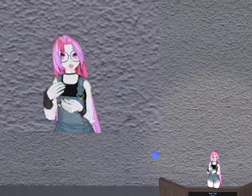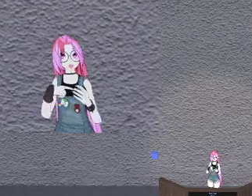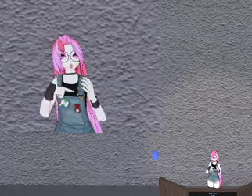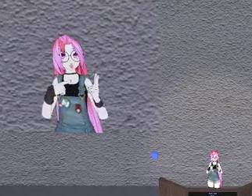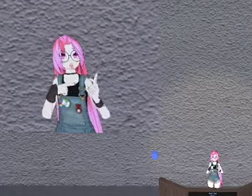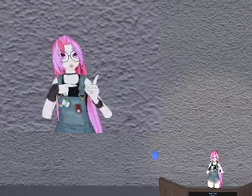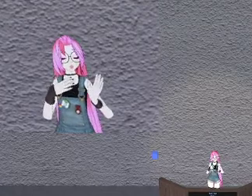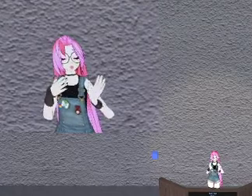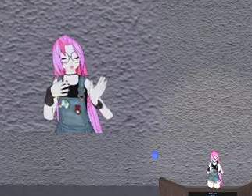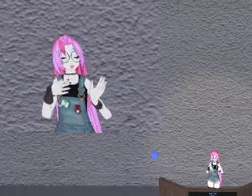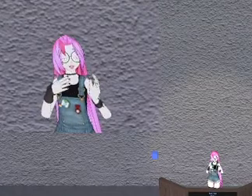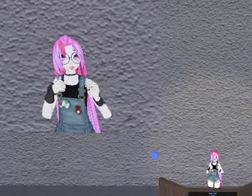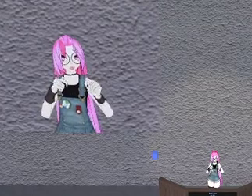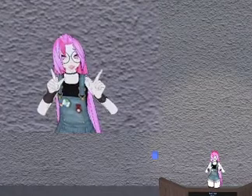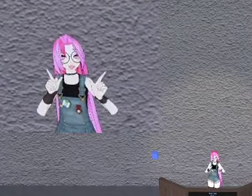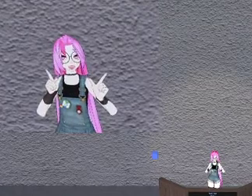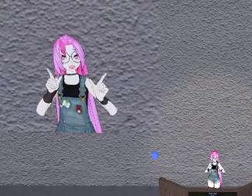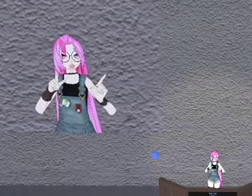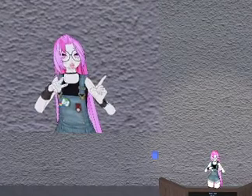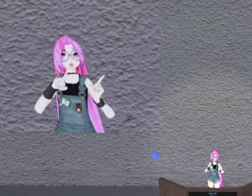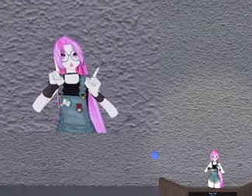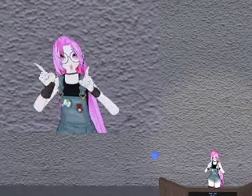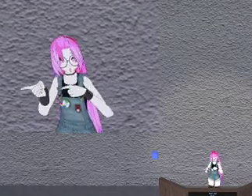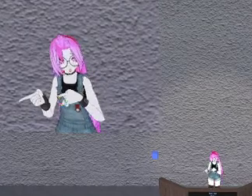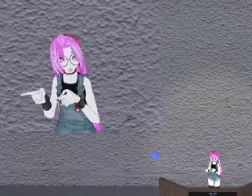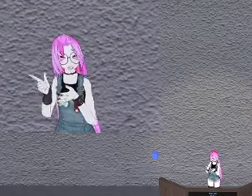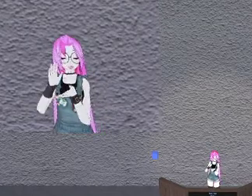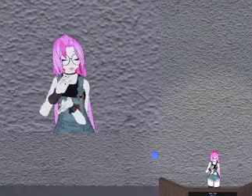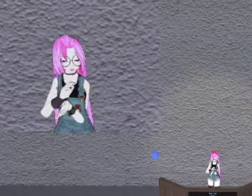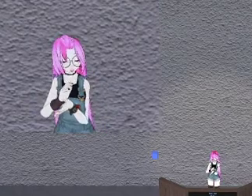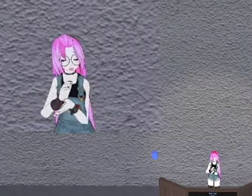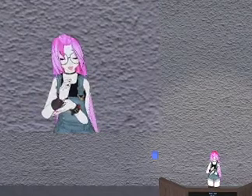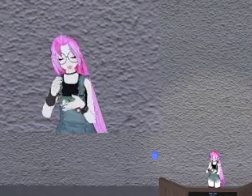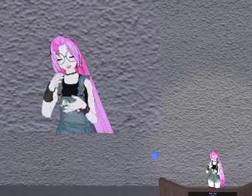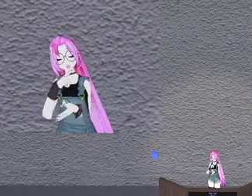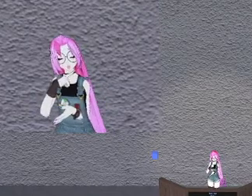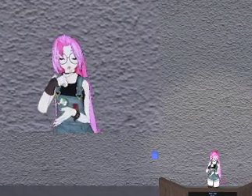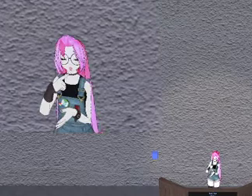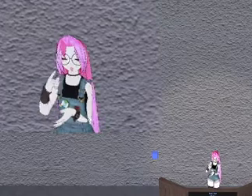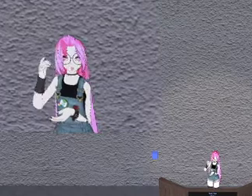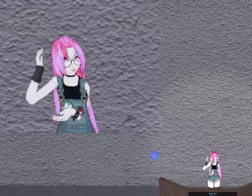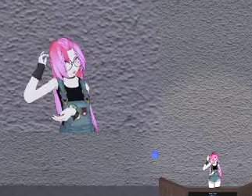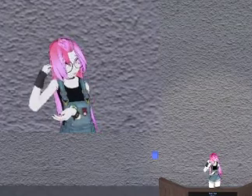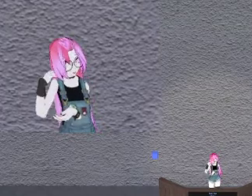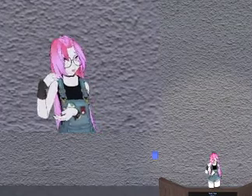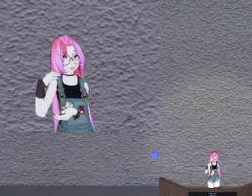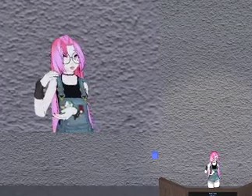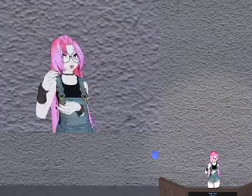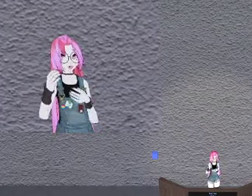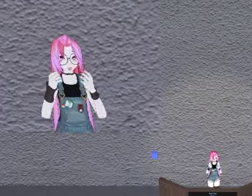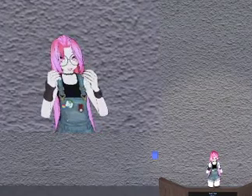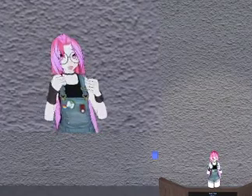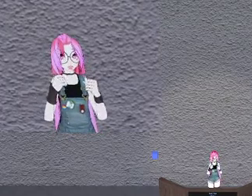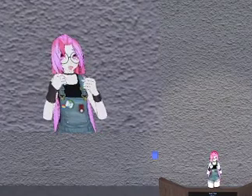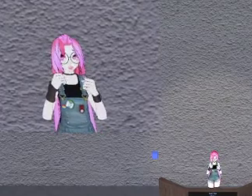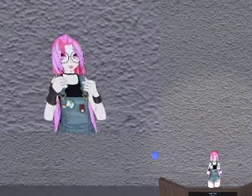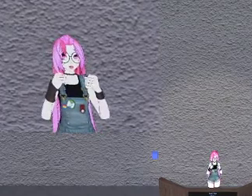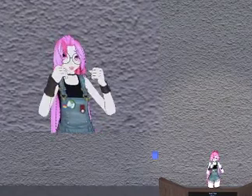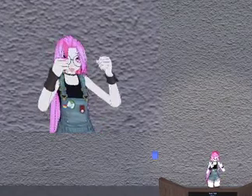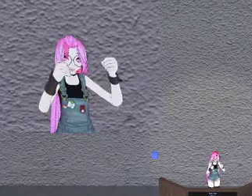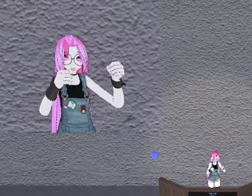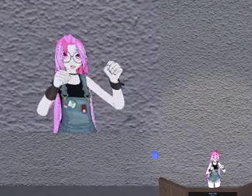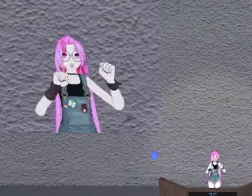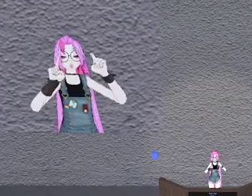like, I literally, like, I'm waking up, I am going to school. Like, I have to brush my teeth, I have to brush my hair, I have to get in my car